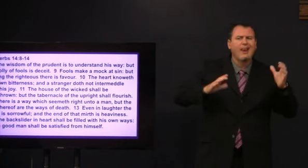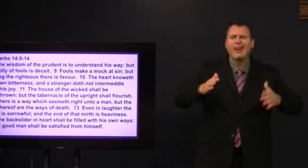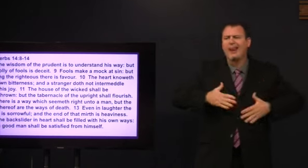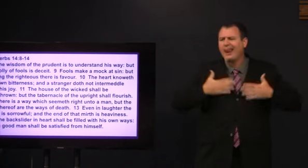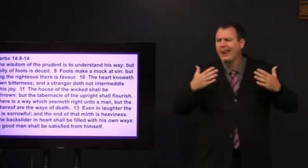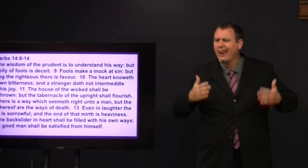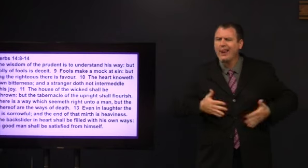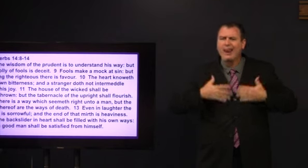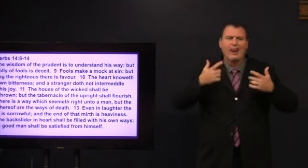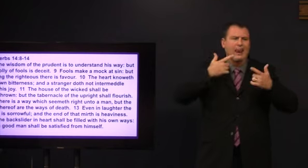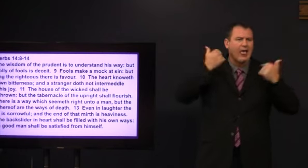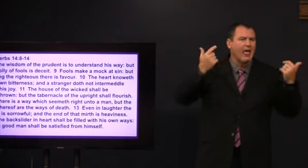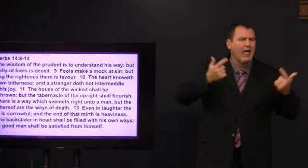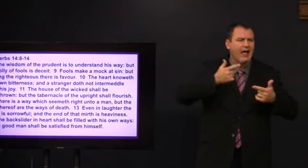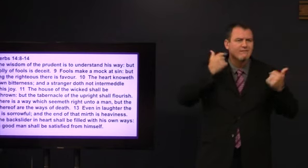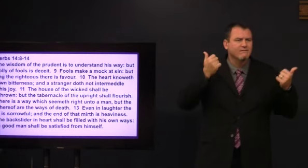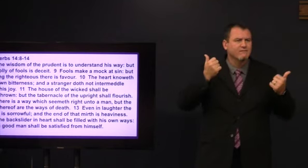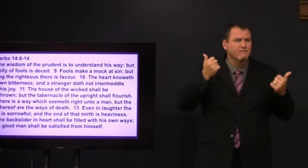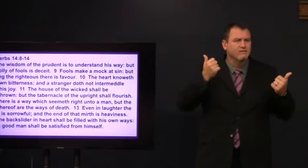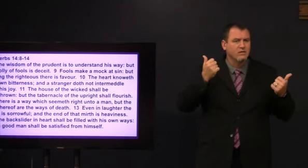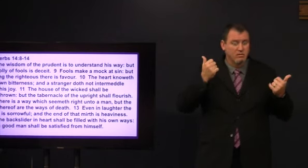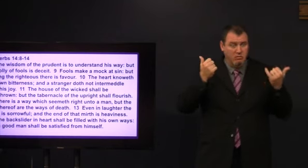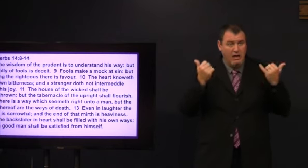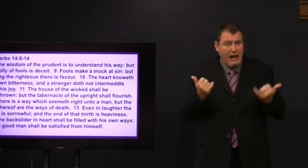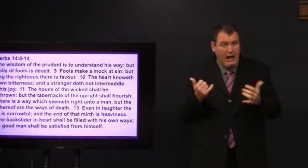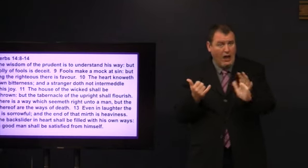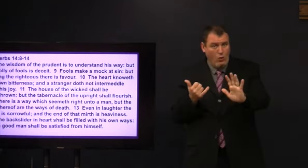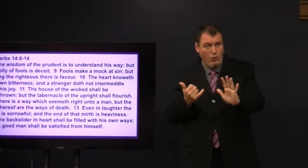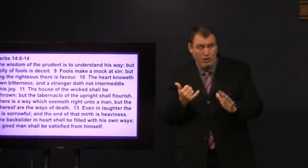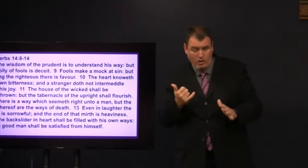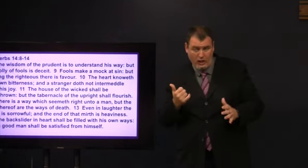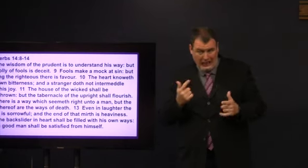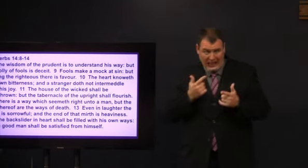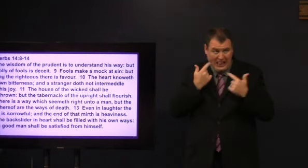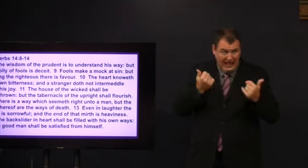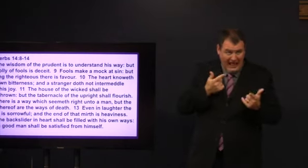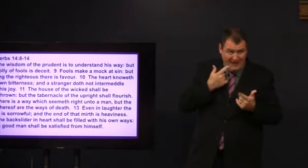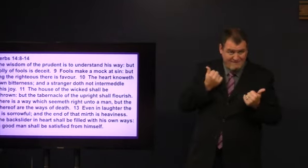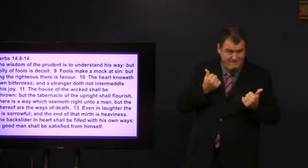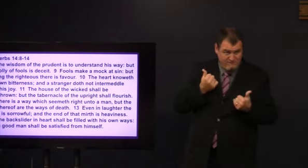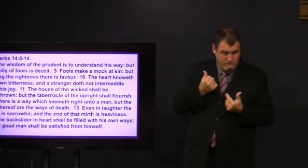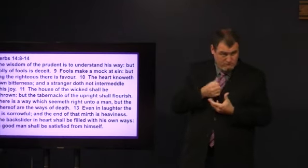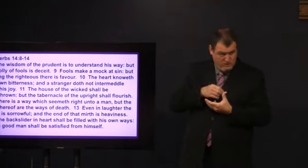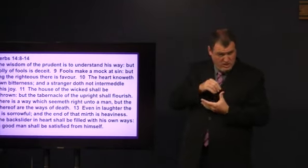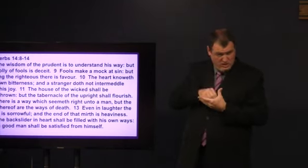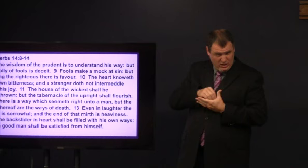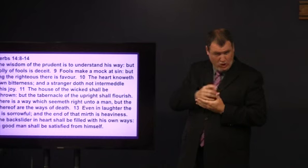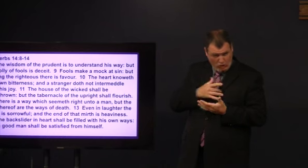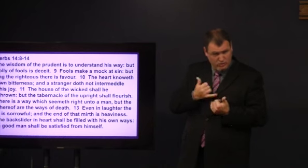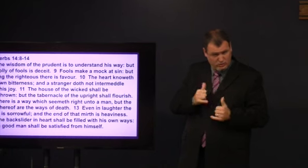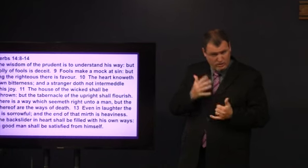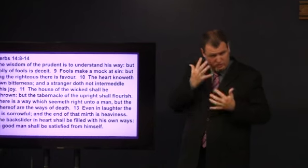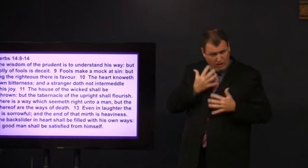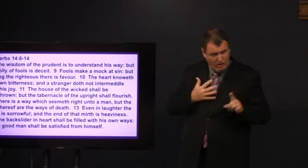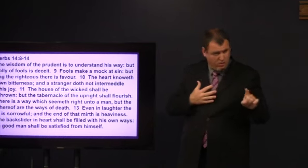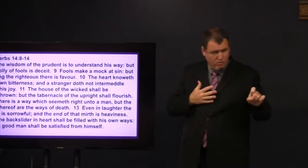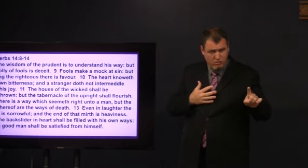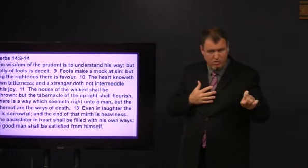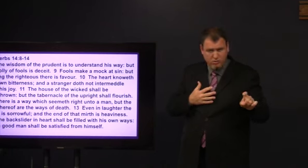They talk and they laugh. They are happy. So, can